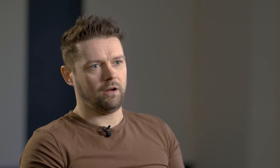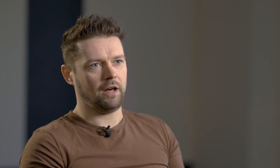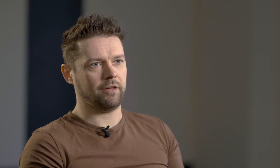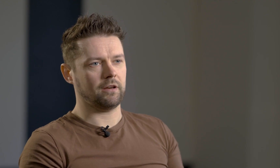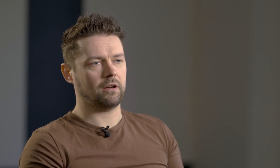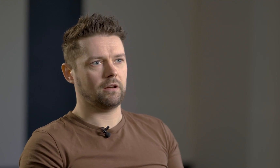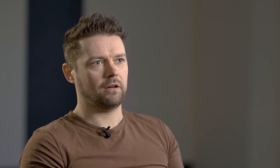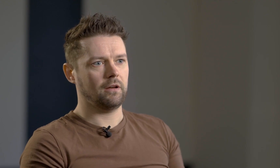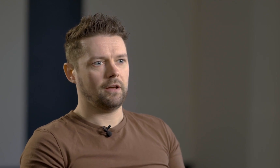I think